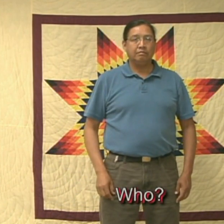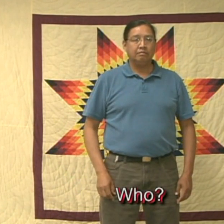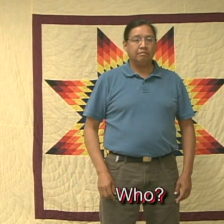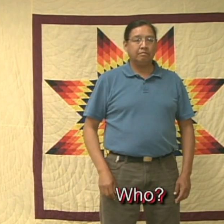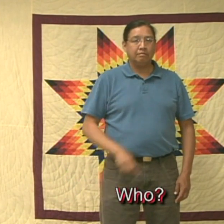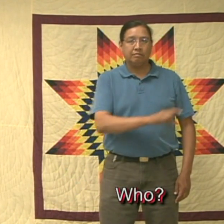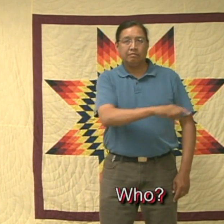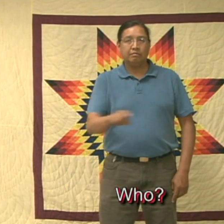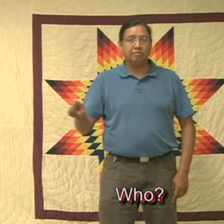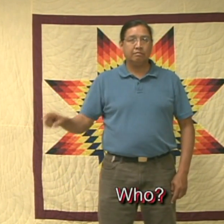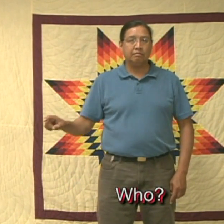Do where?